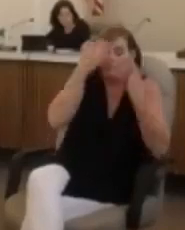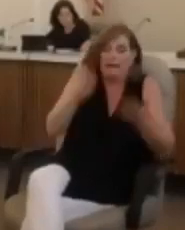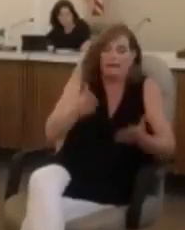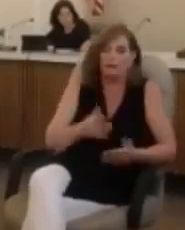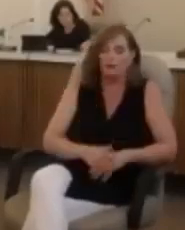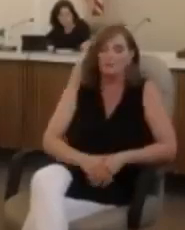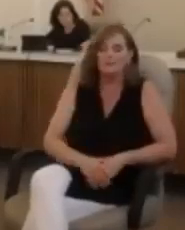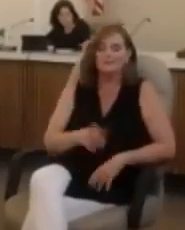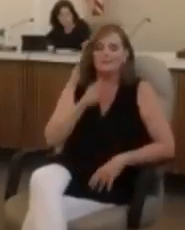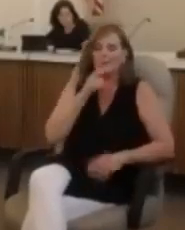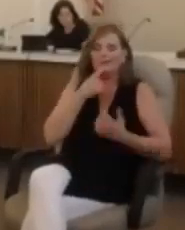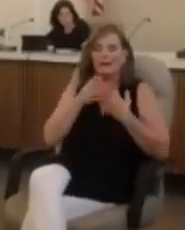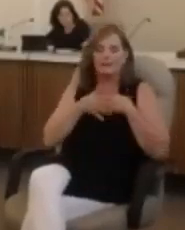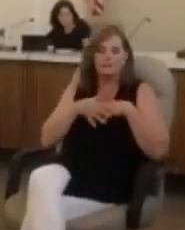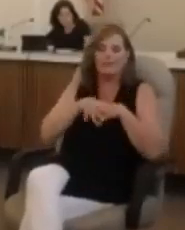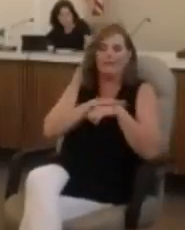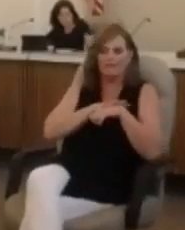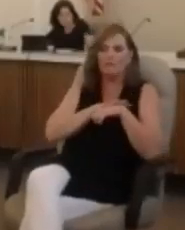been covered. And,